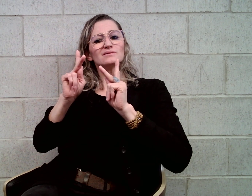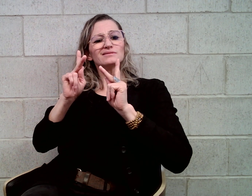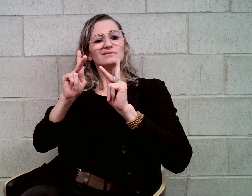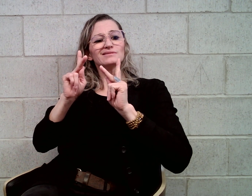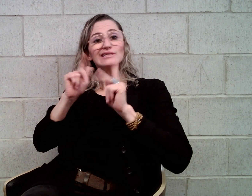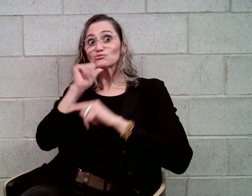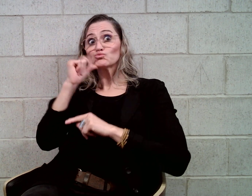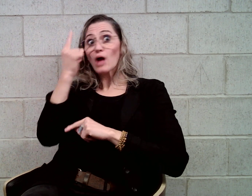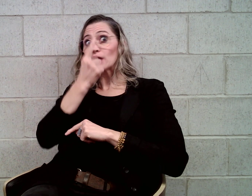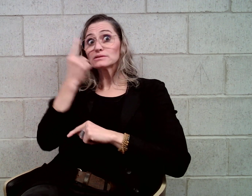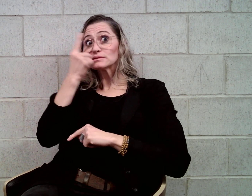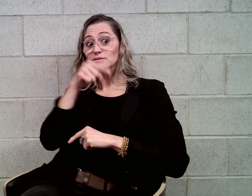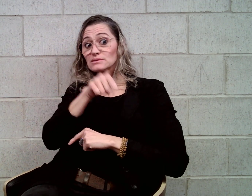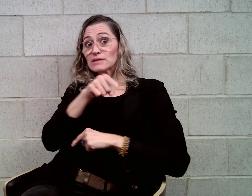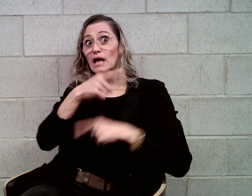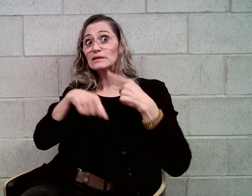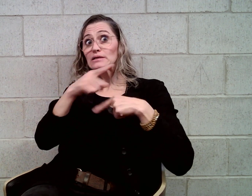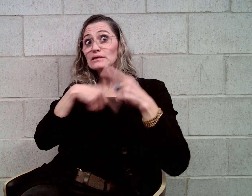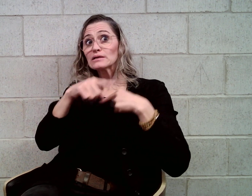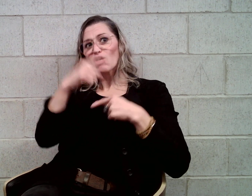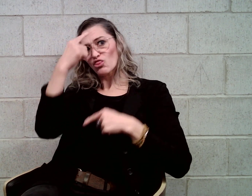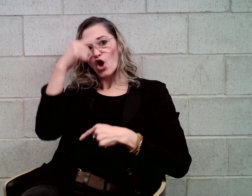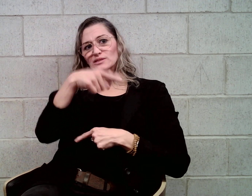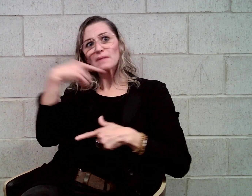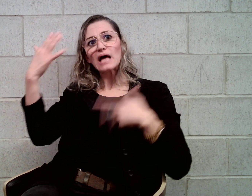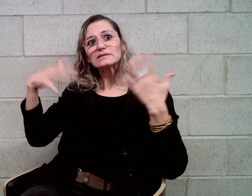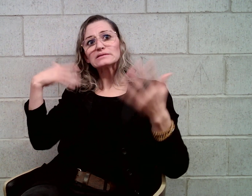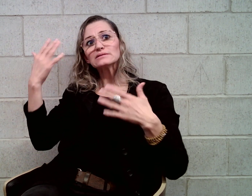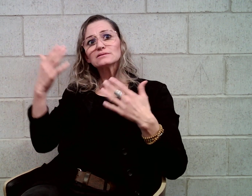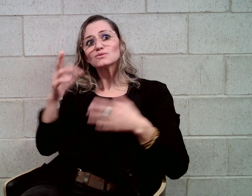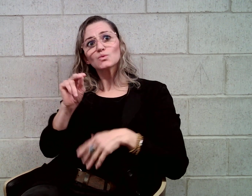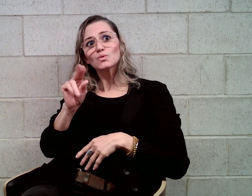people who are, for example, hospitalized,